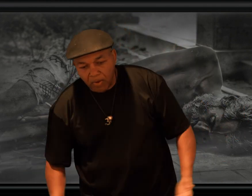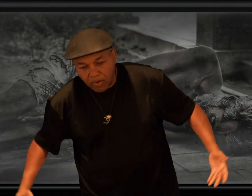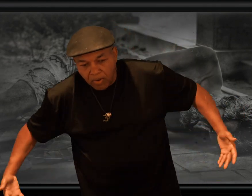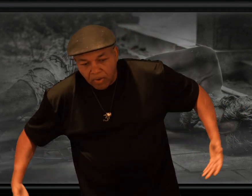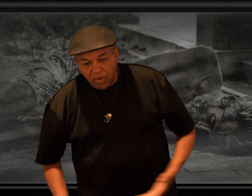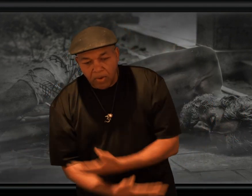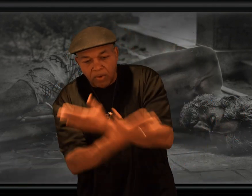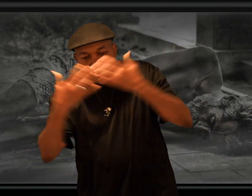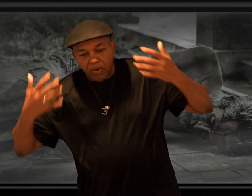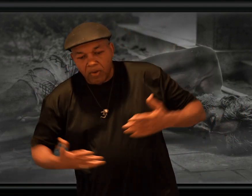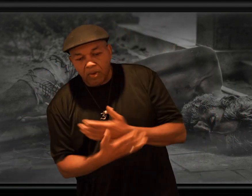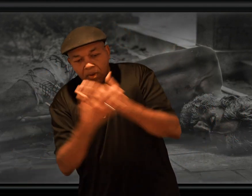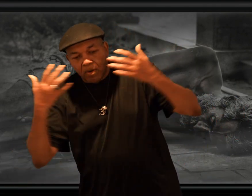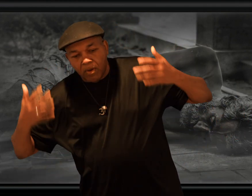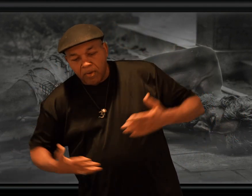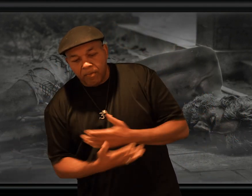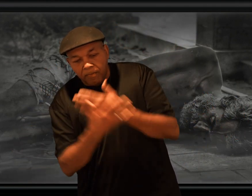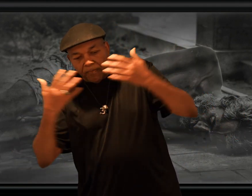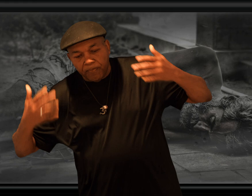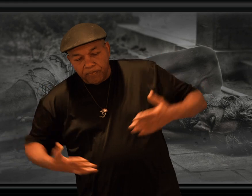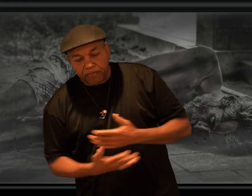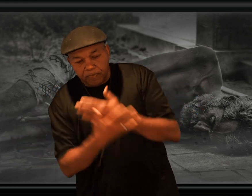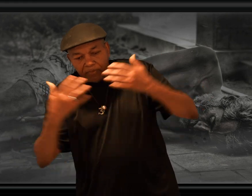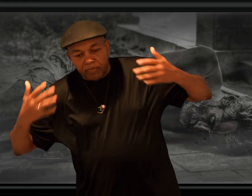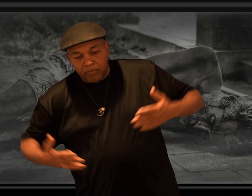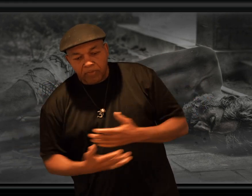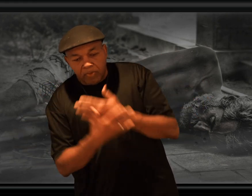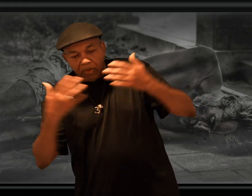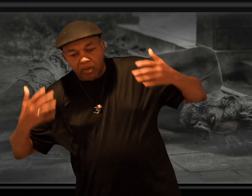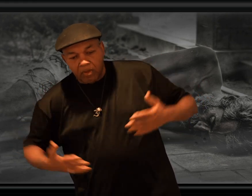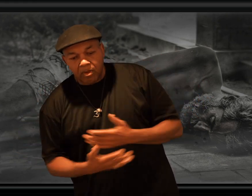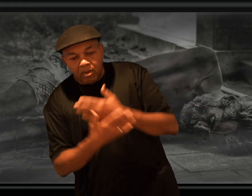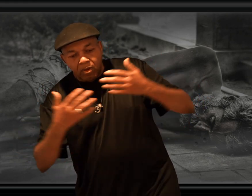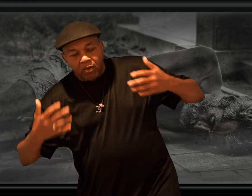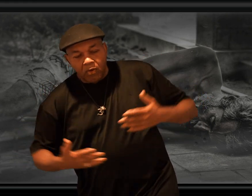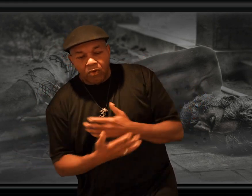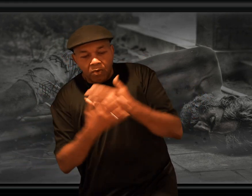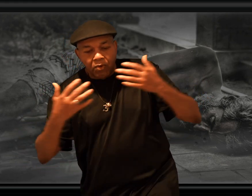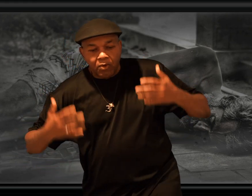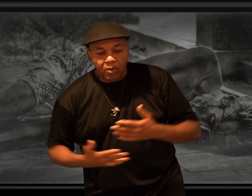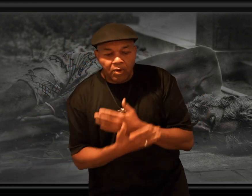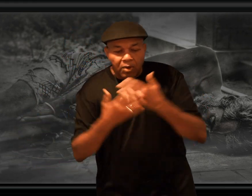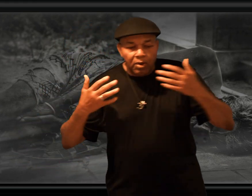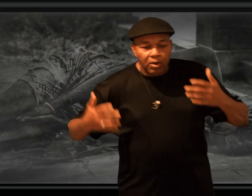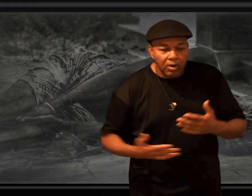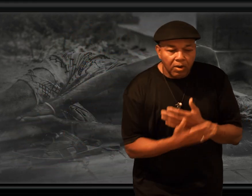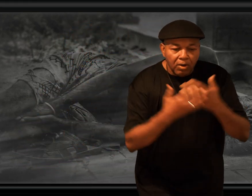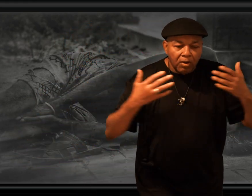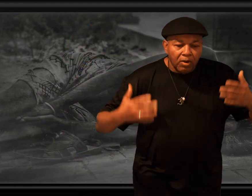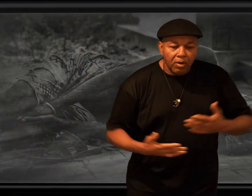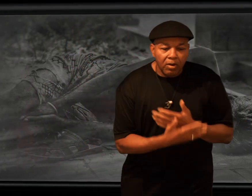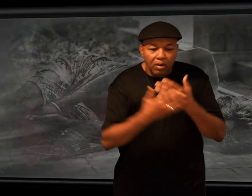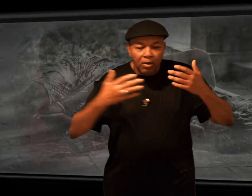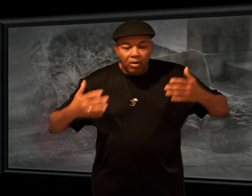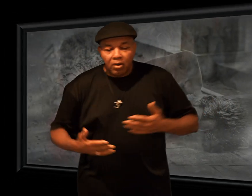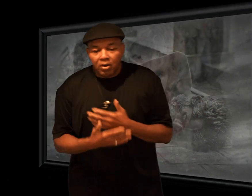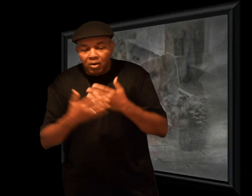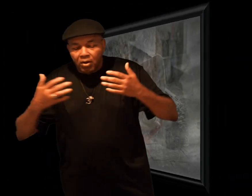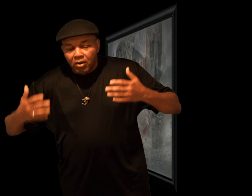stories, overcoming our fears. Choosing love over hate, praying, trading hugs over tears. There's only one choice, breaking down the walls and repair every broken heart on this